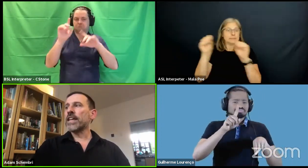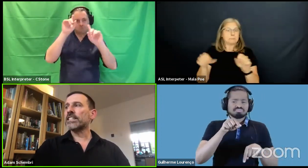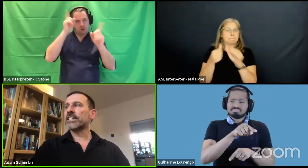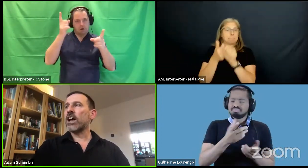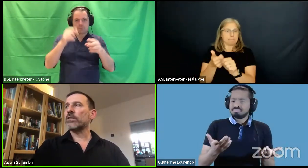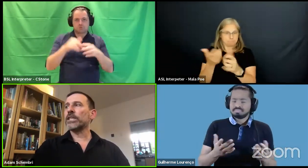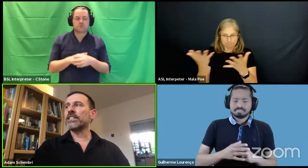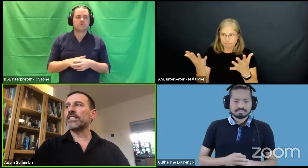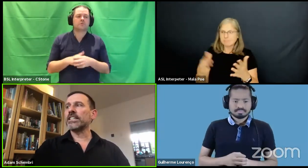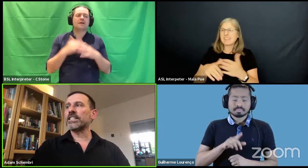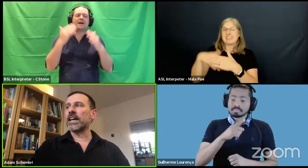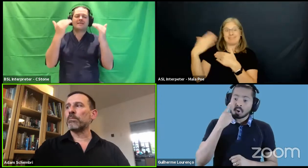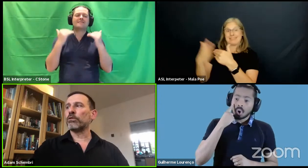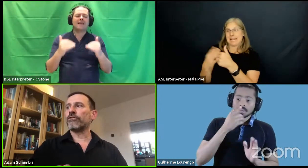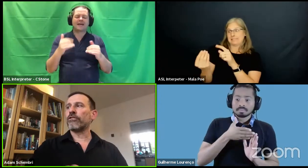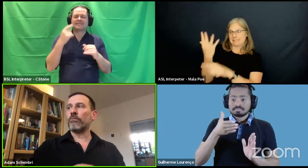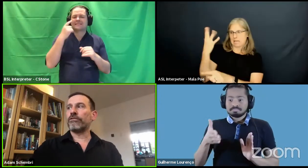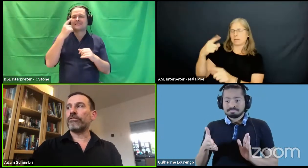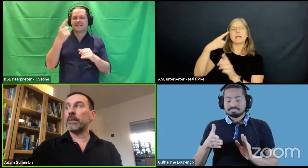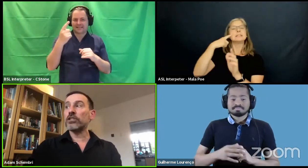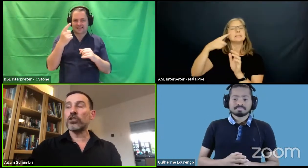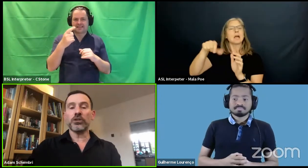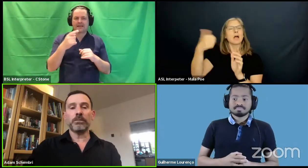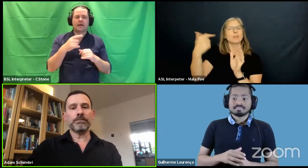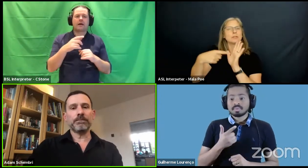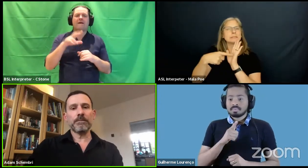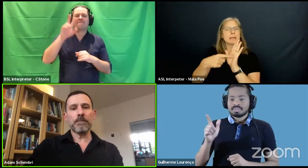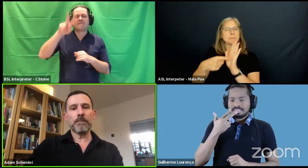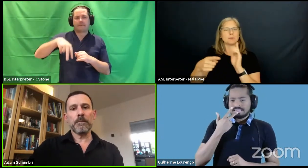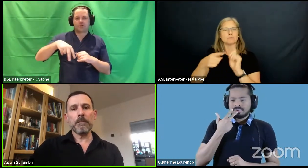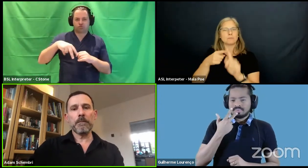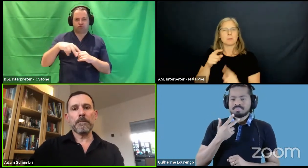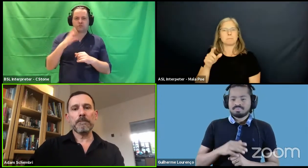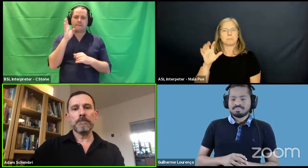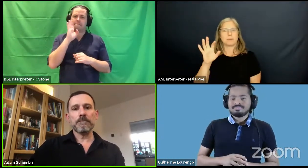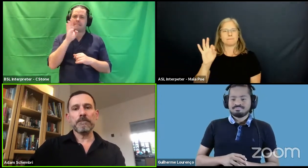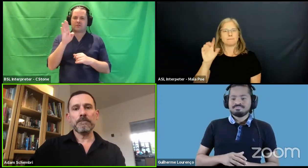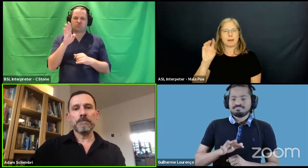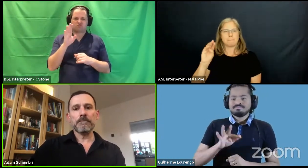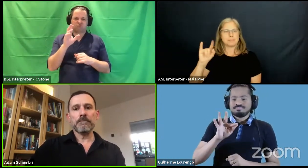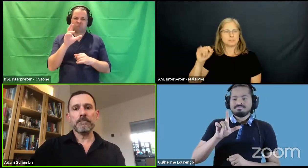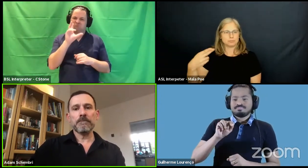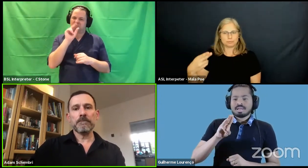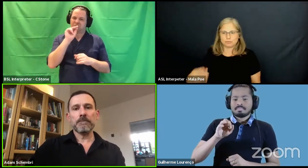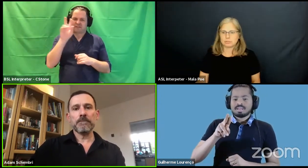On the next slide, we can see an example from Flemish.